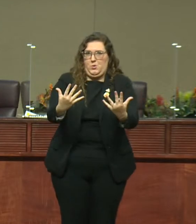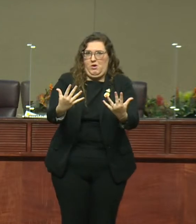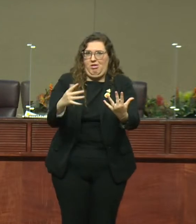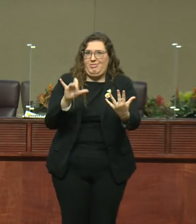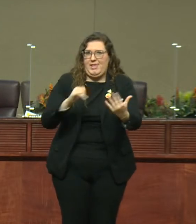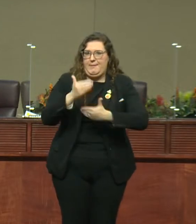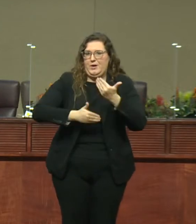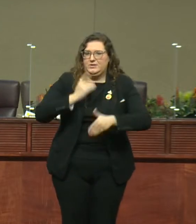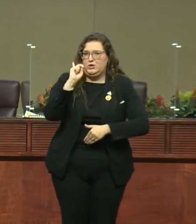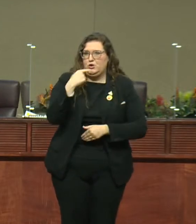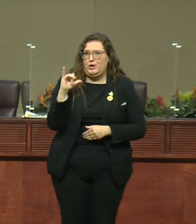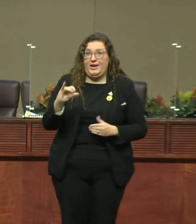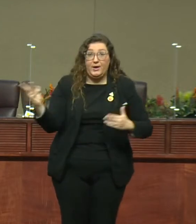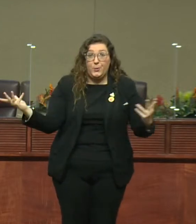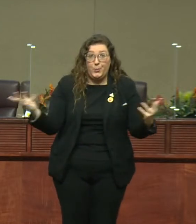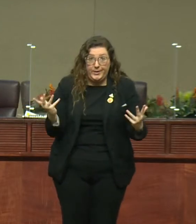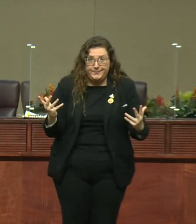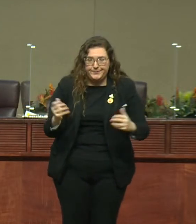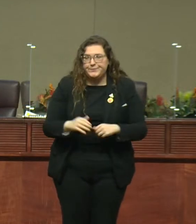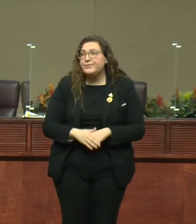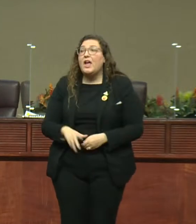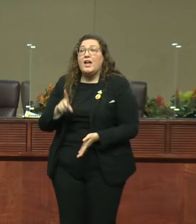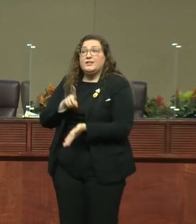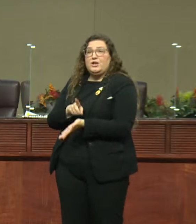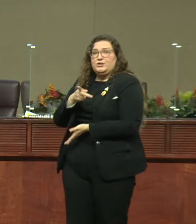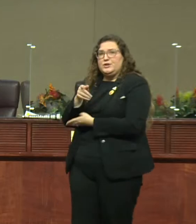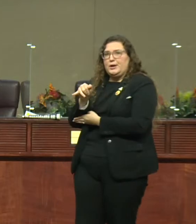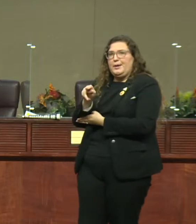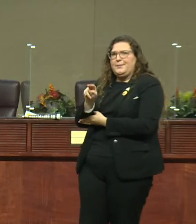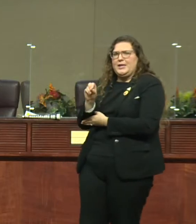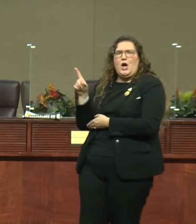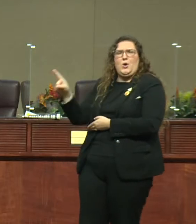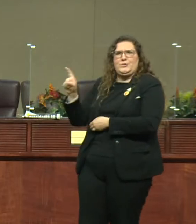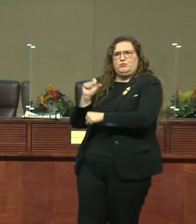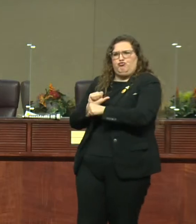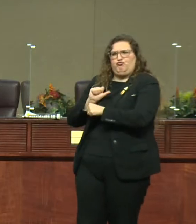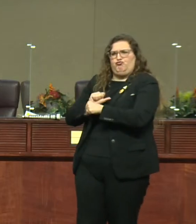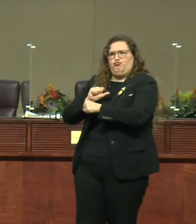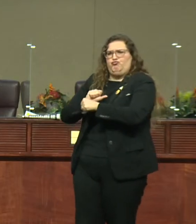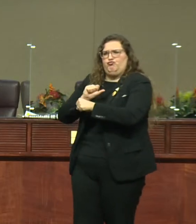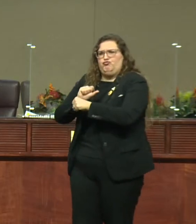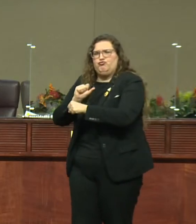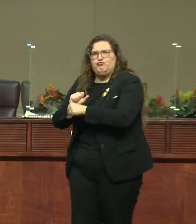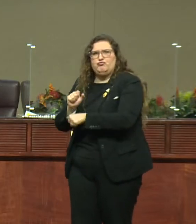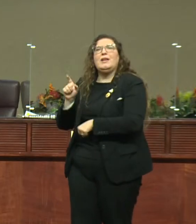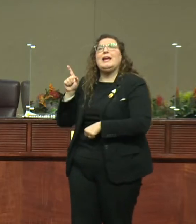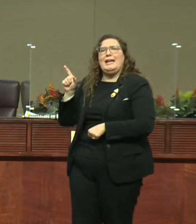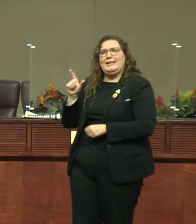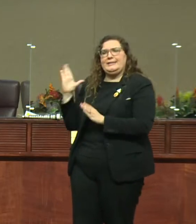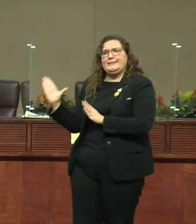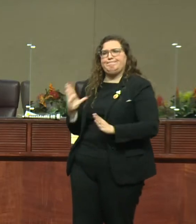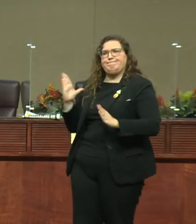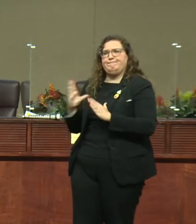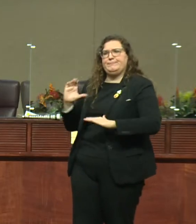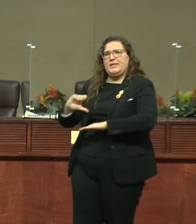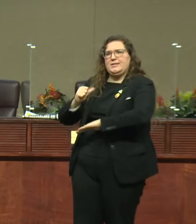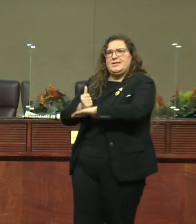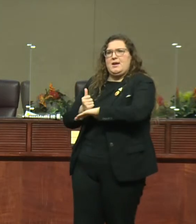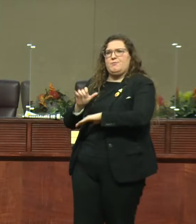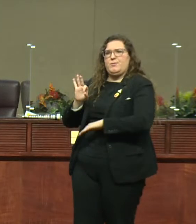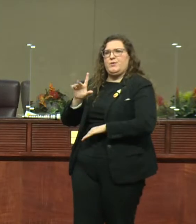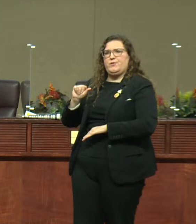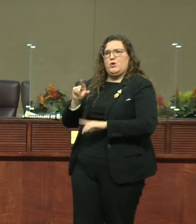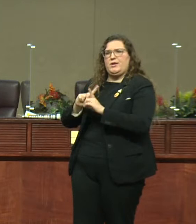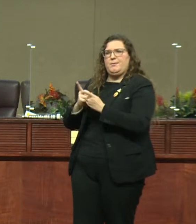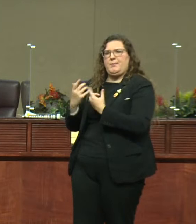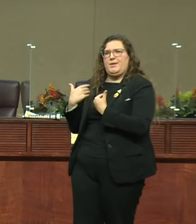Pino certainly is working with us and planning from the Department of Health that same opportunity as well. And what will be important